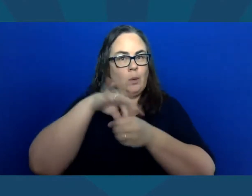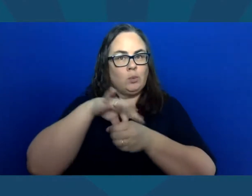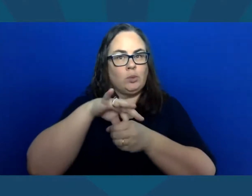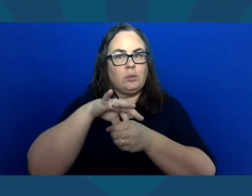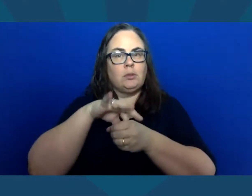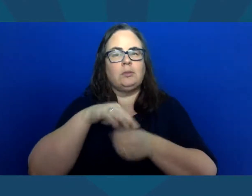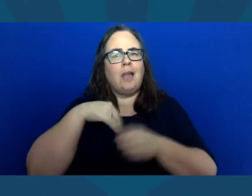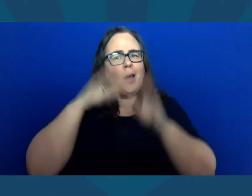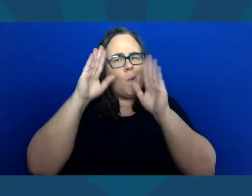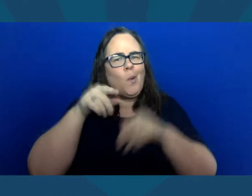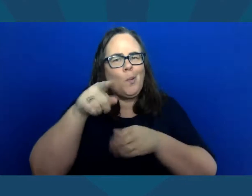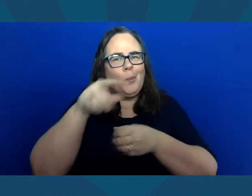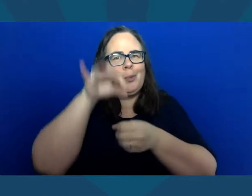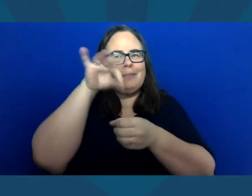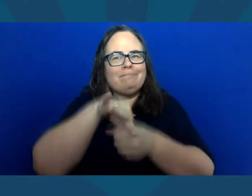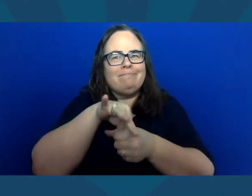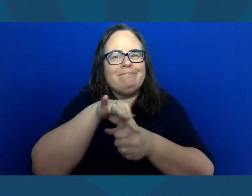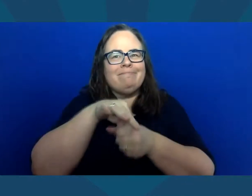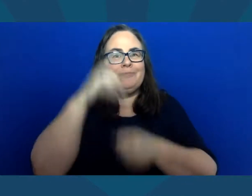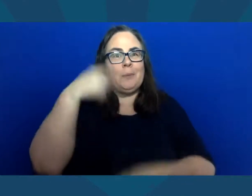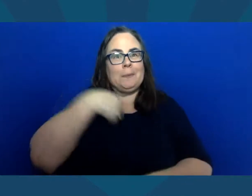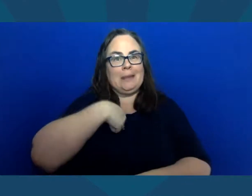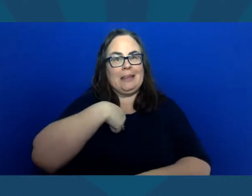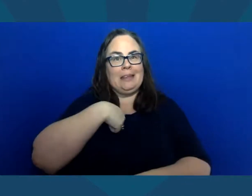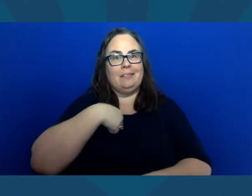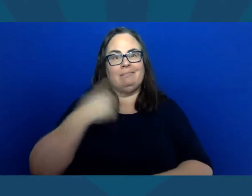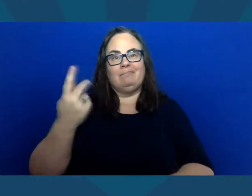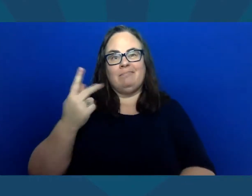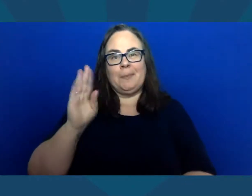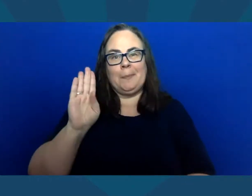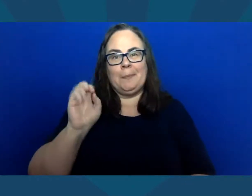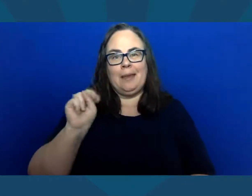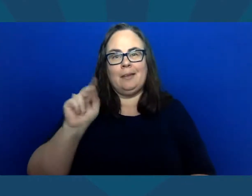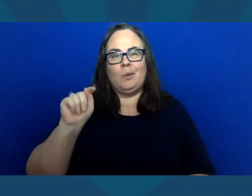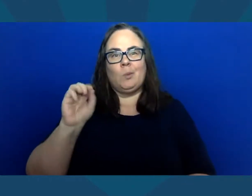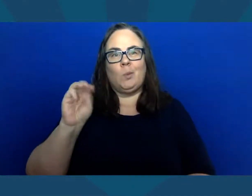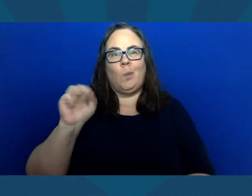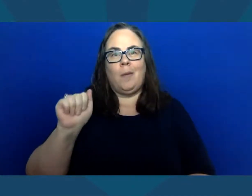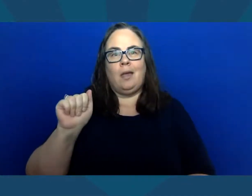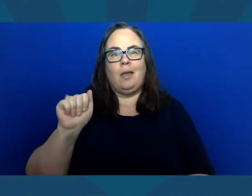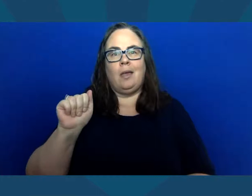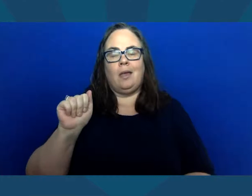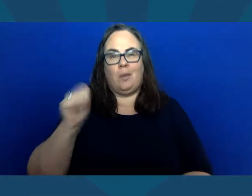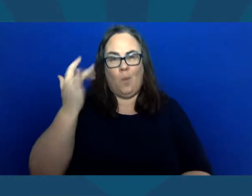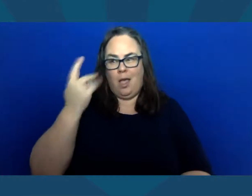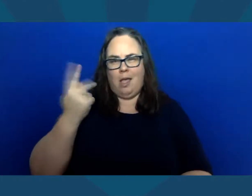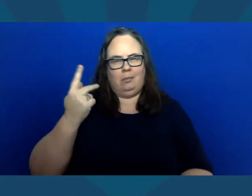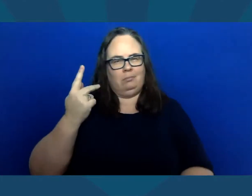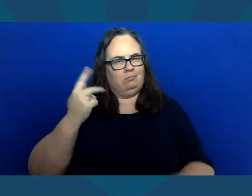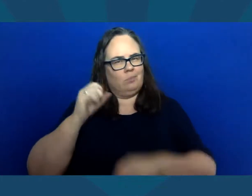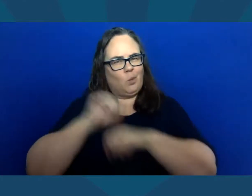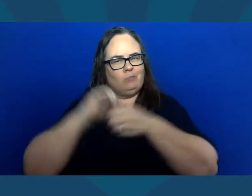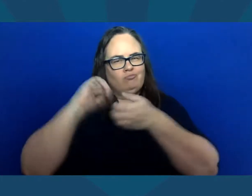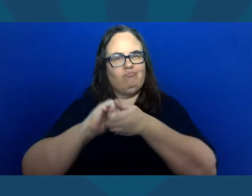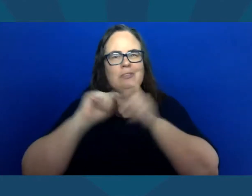You get 2 votes for State House, and I hope you'll cast them for me and Ben Toma so we can